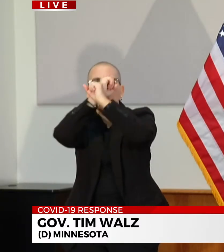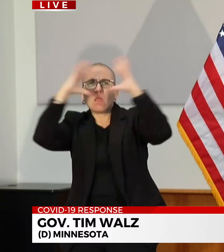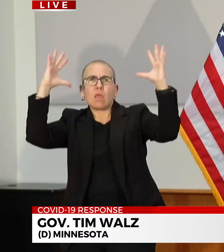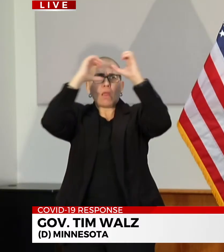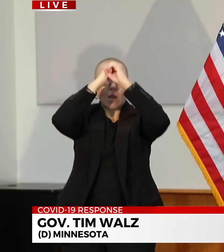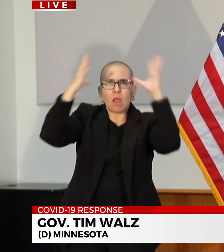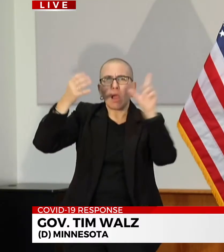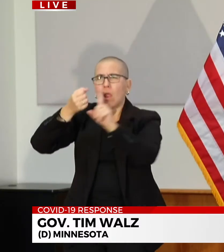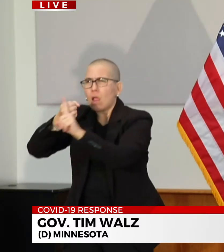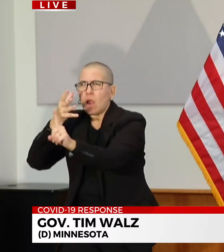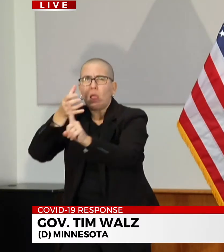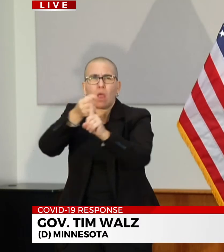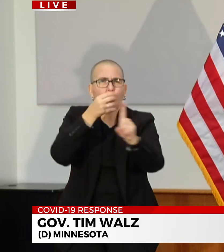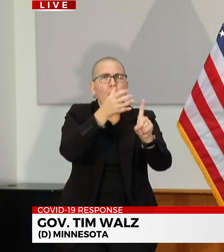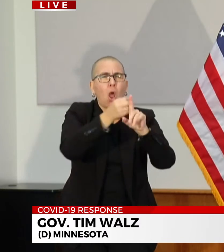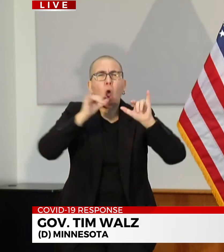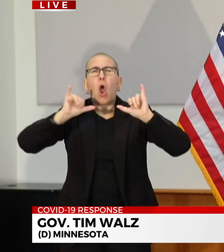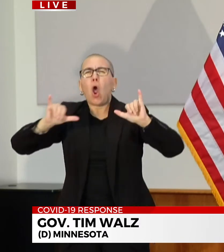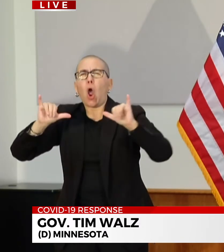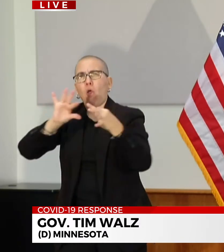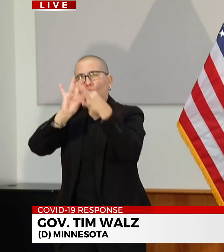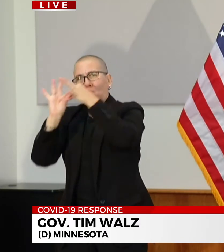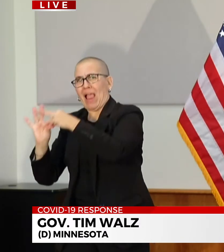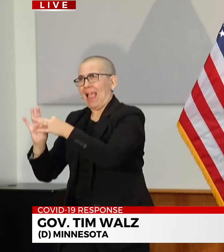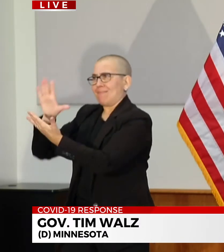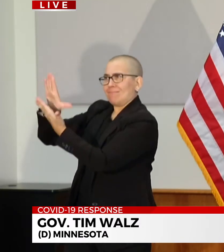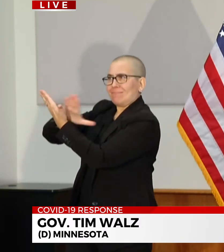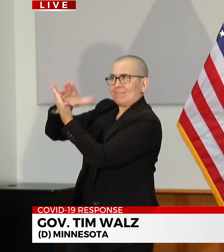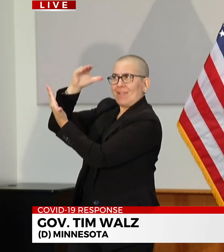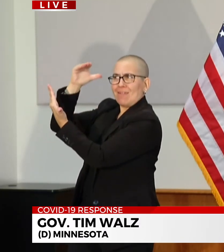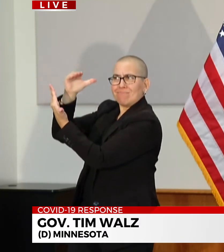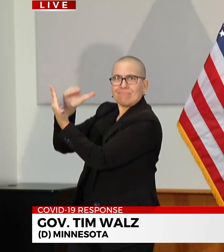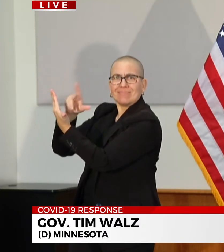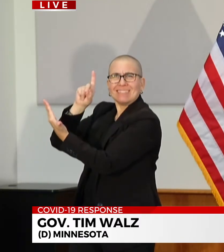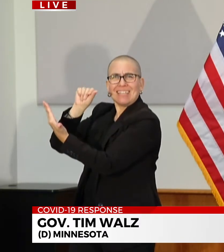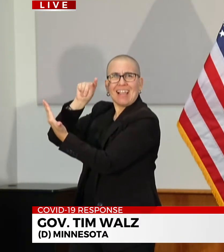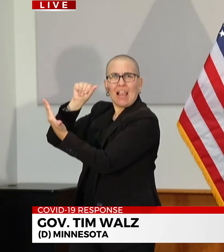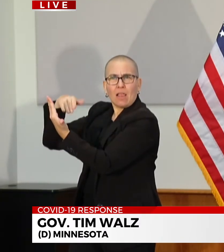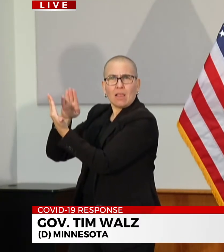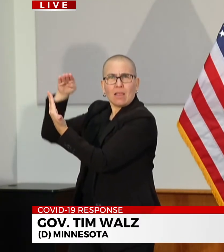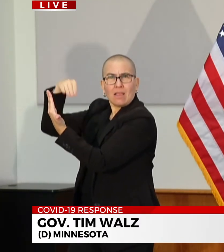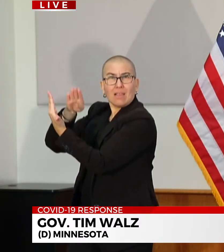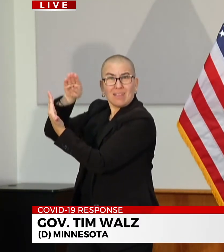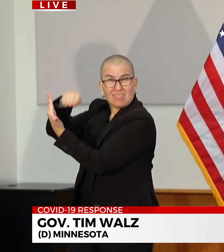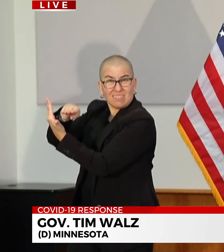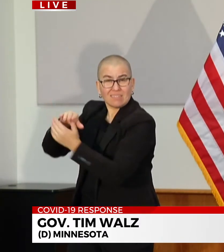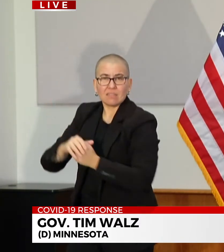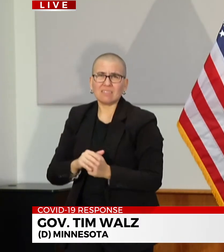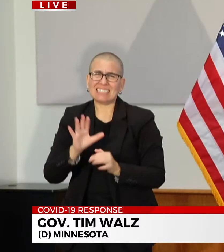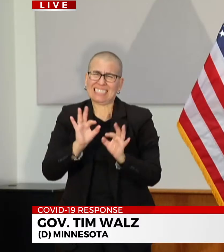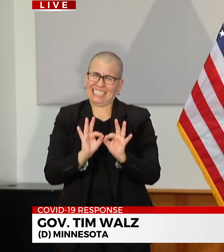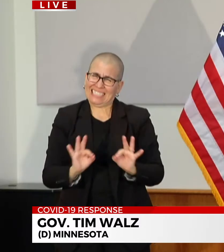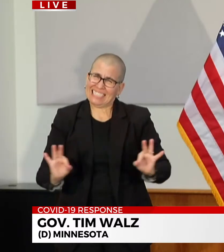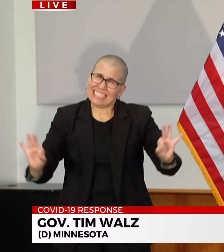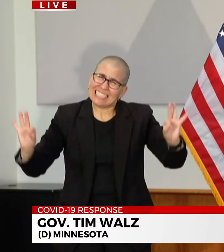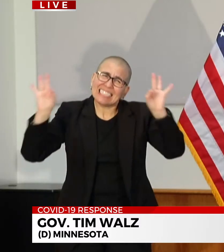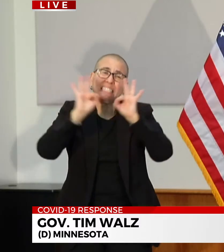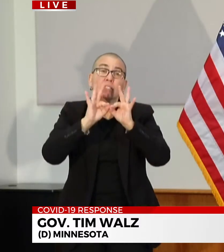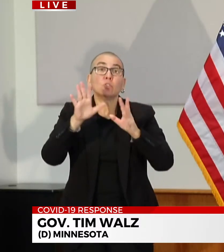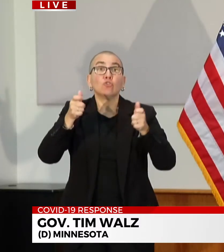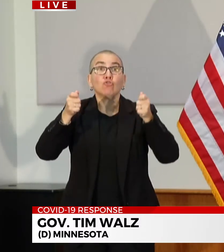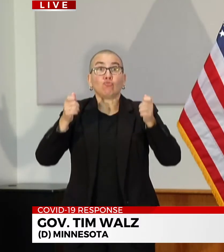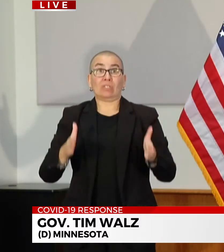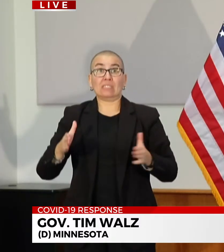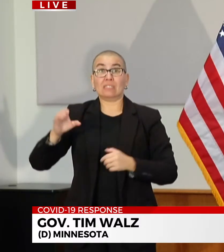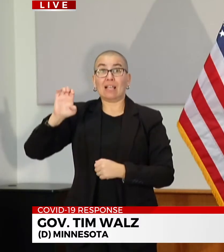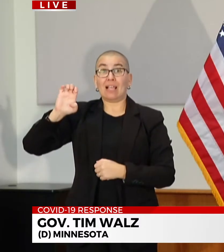of what we're seeing, take some questions focusing on that, because I think it's really important. Again, Director Earsman and others have talked